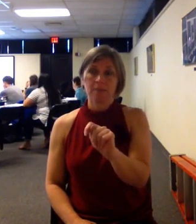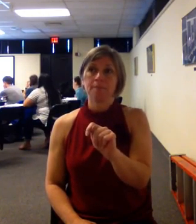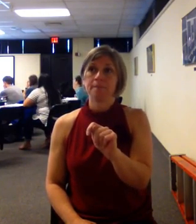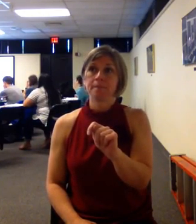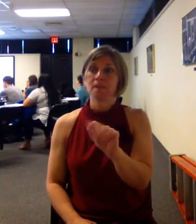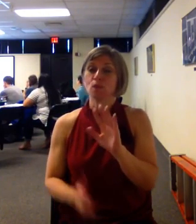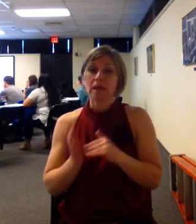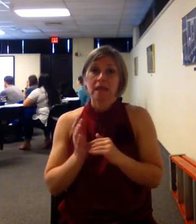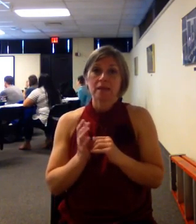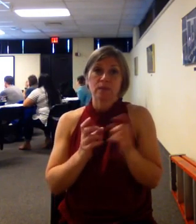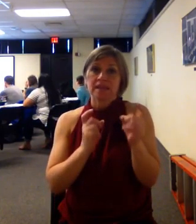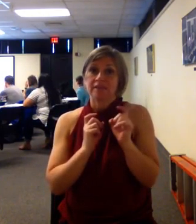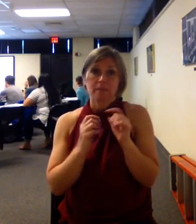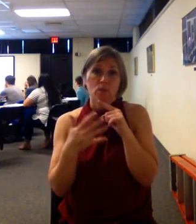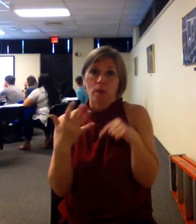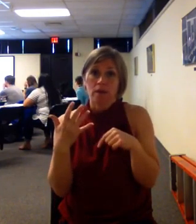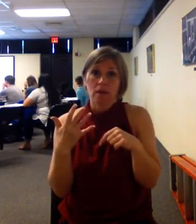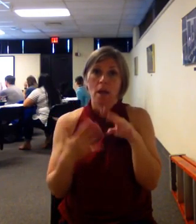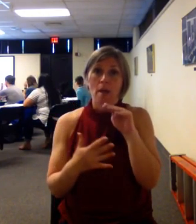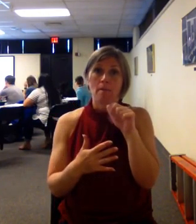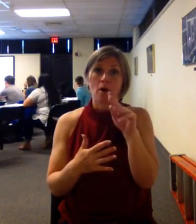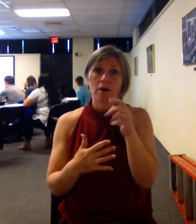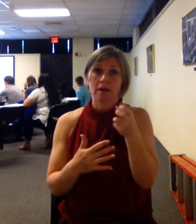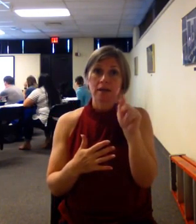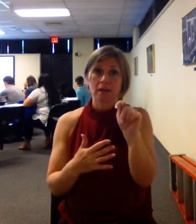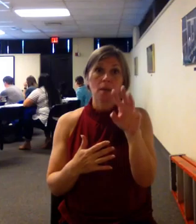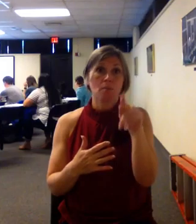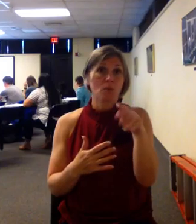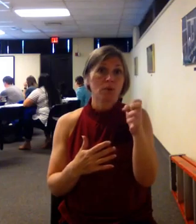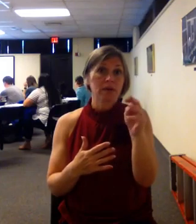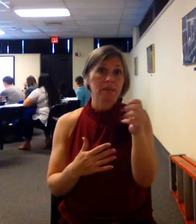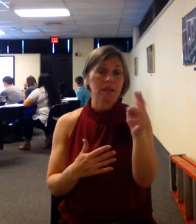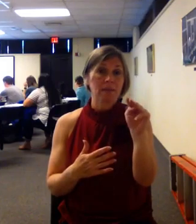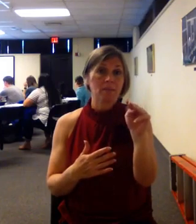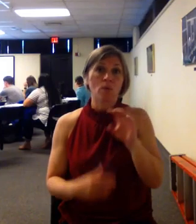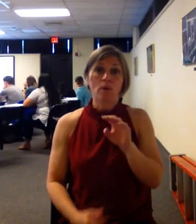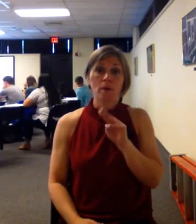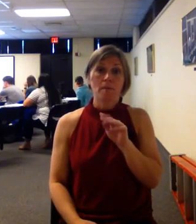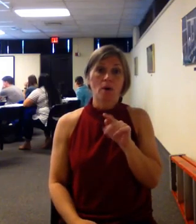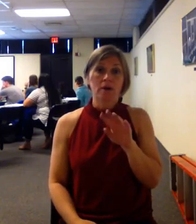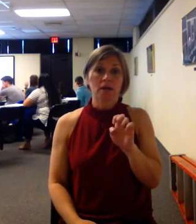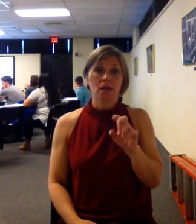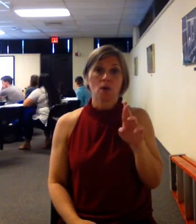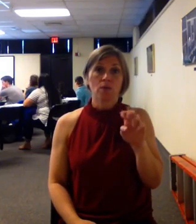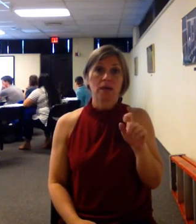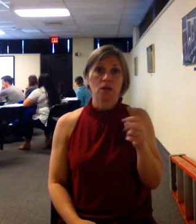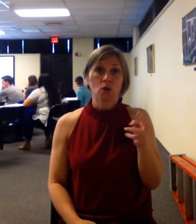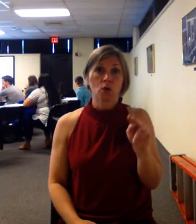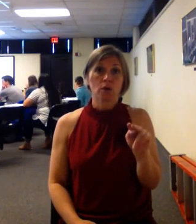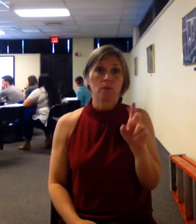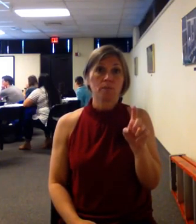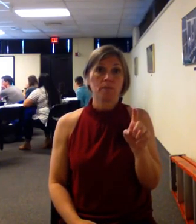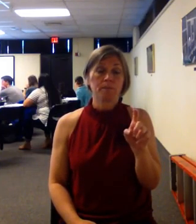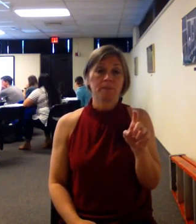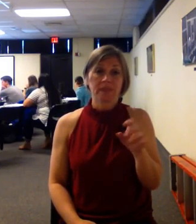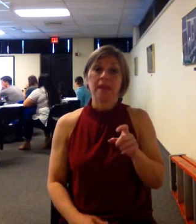are they giving me? Are they giving me market premium, or are they giving me the market return? Well, this time they're giving me the